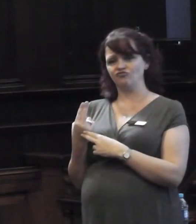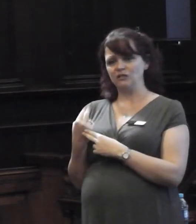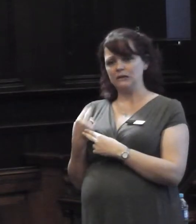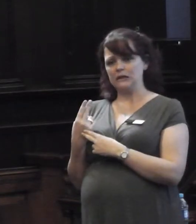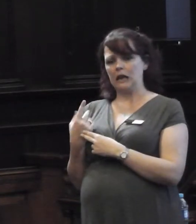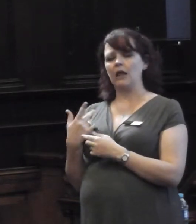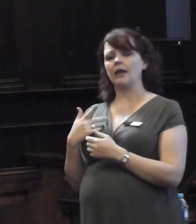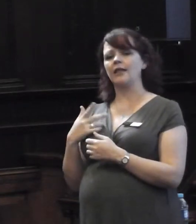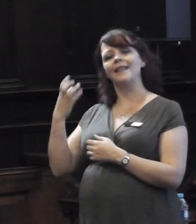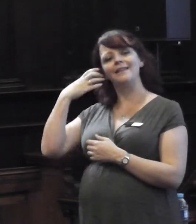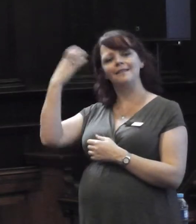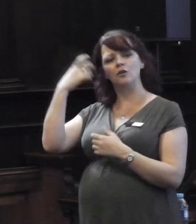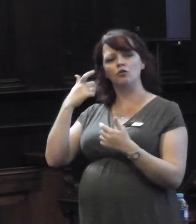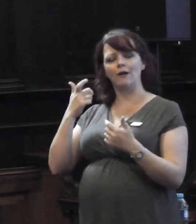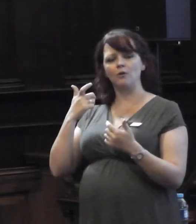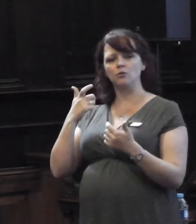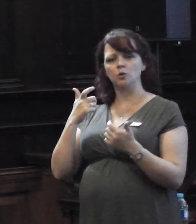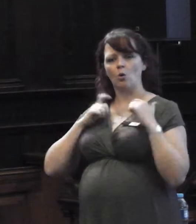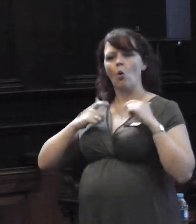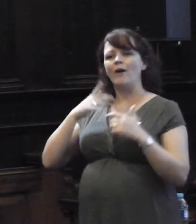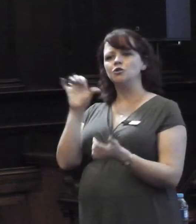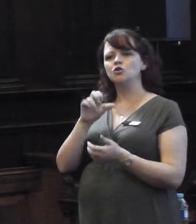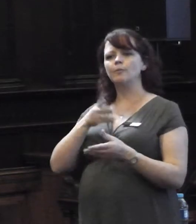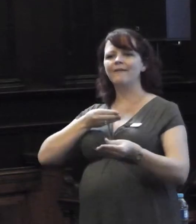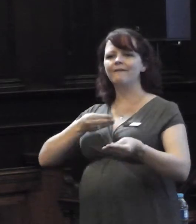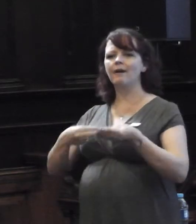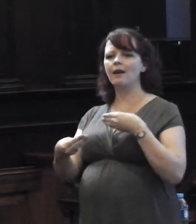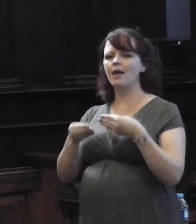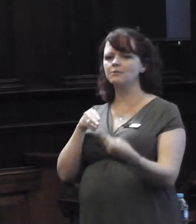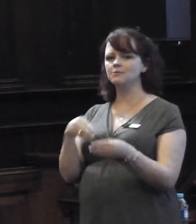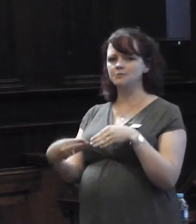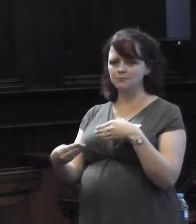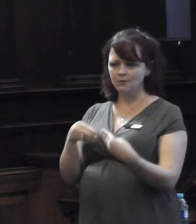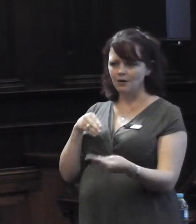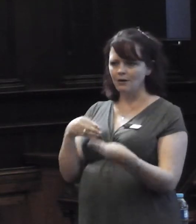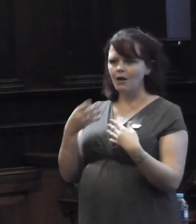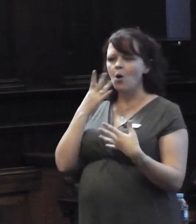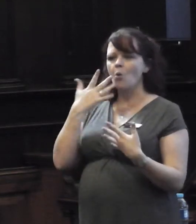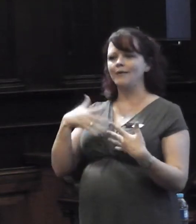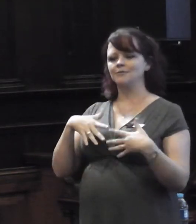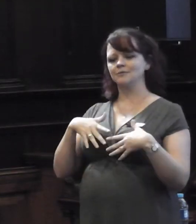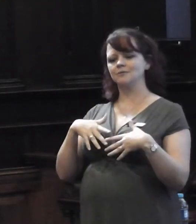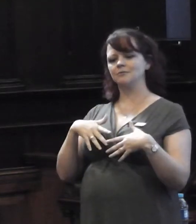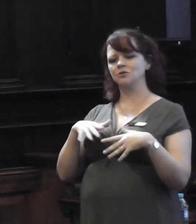Court should be flexible when fixing the starting point